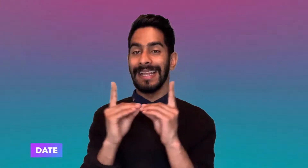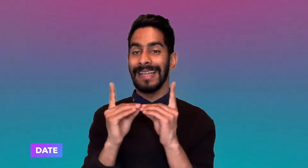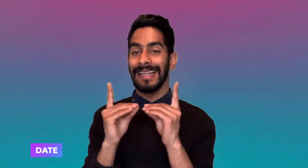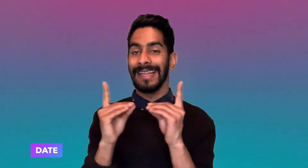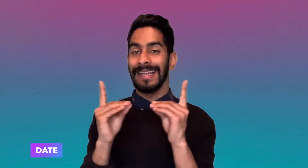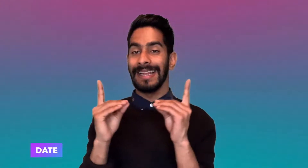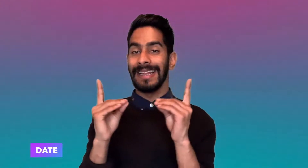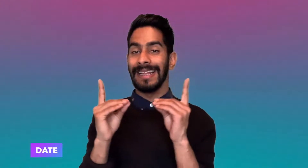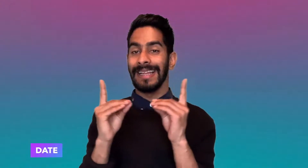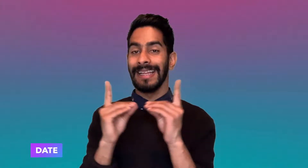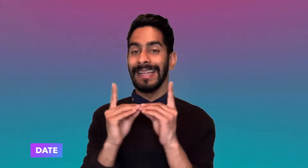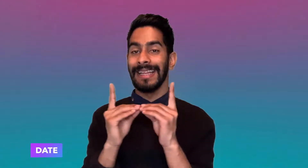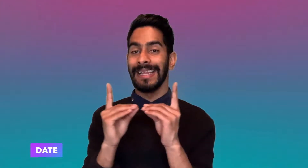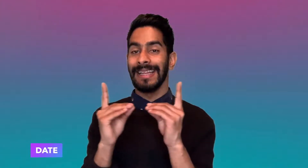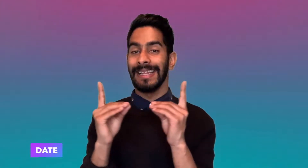Date.